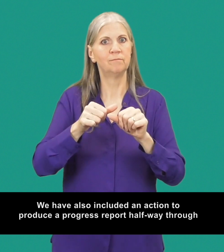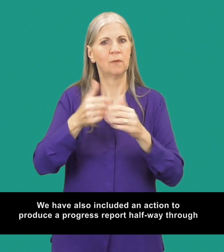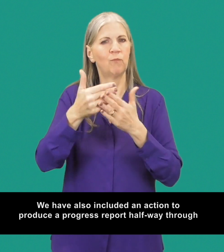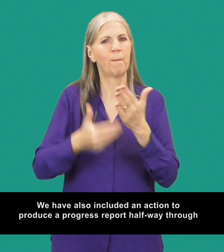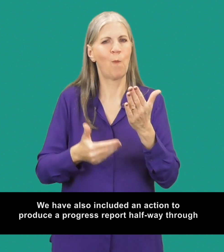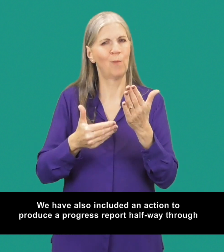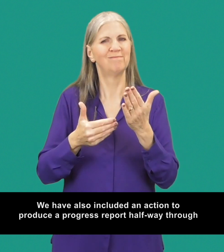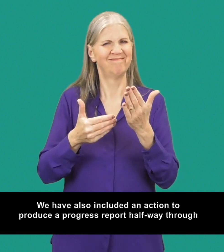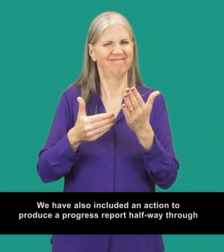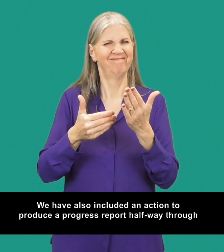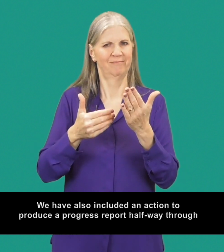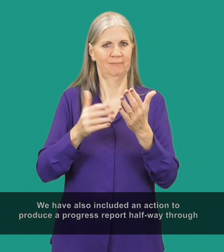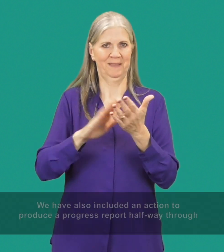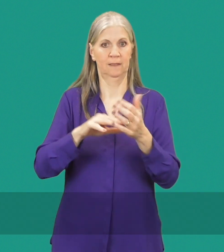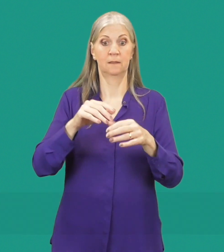the lifetime of the new plan.